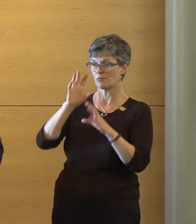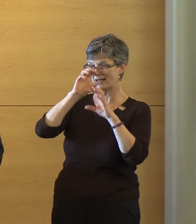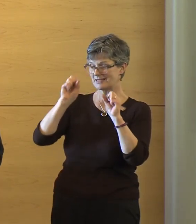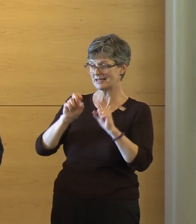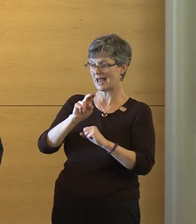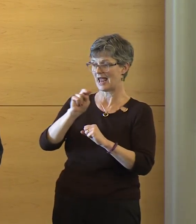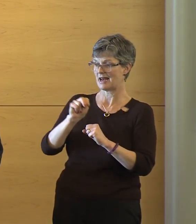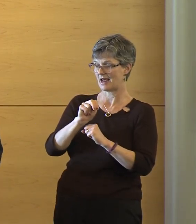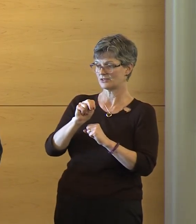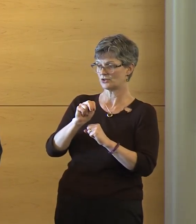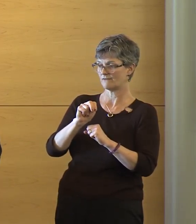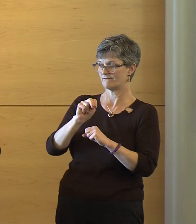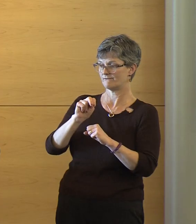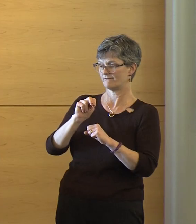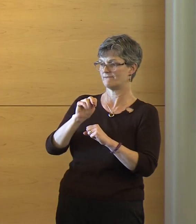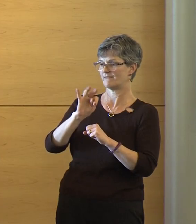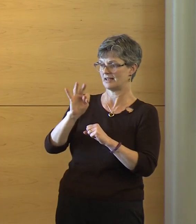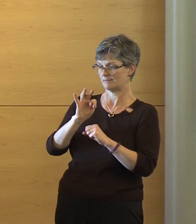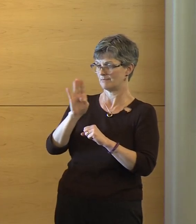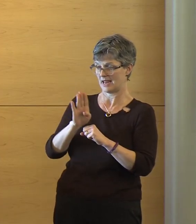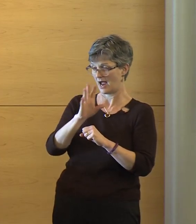Question in the back.